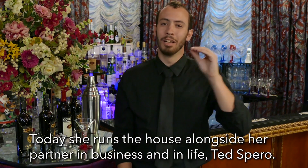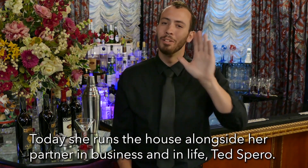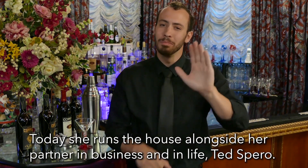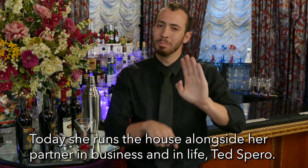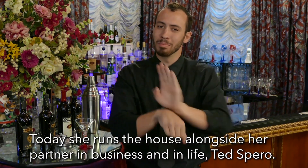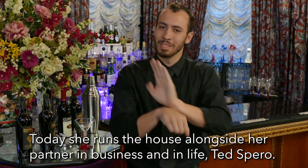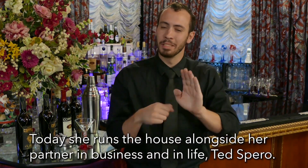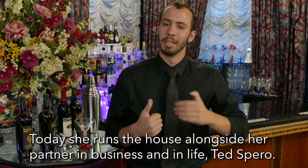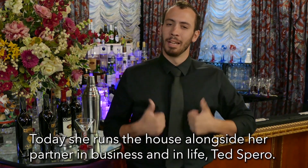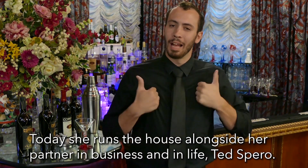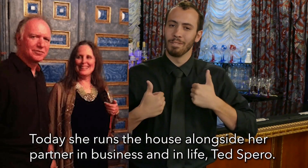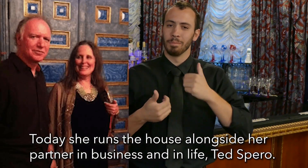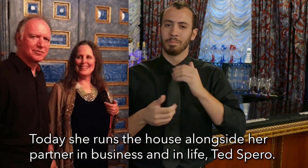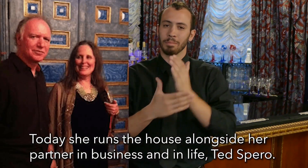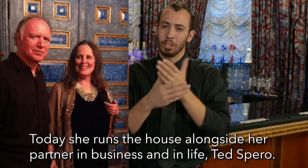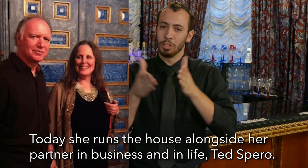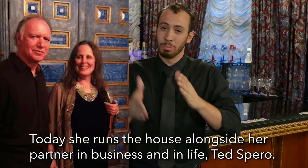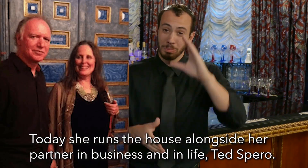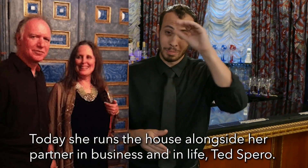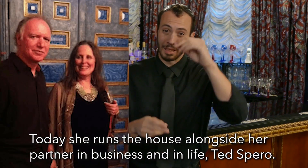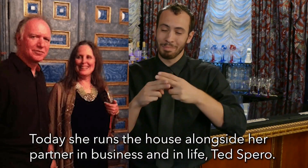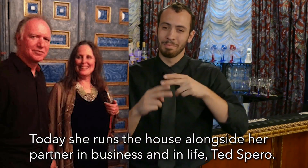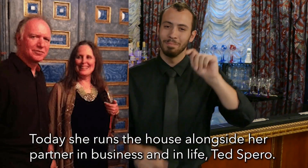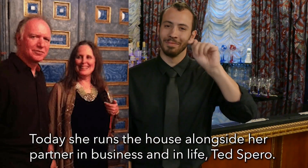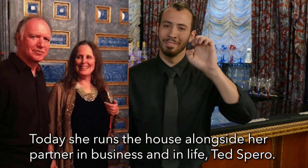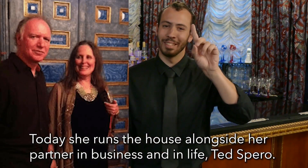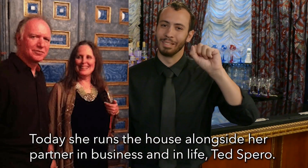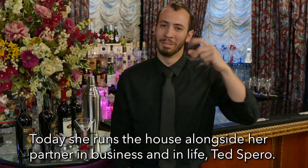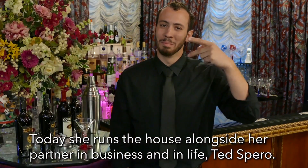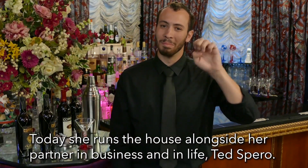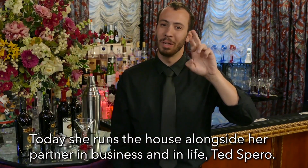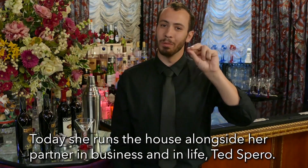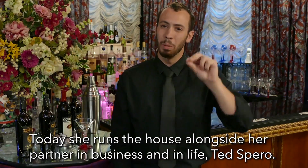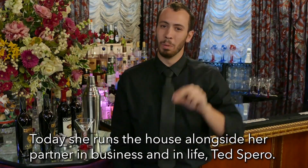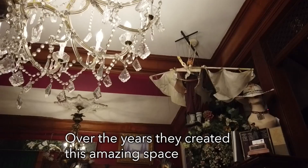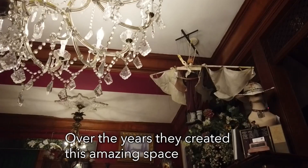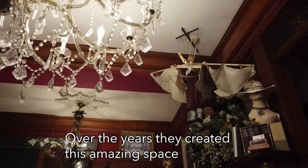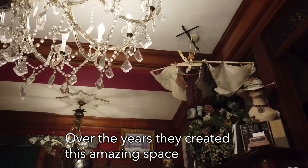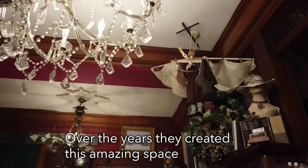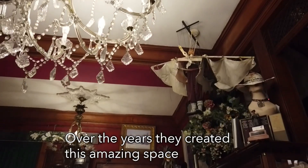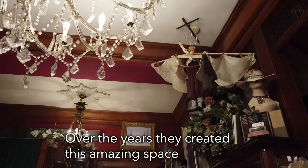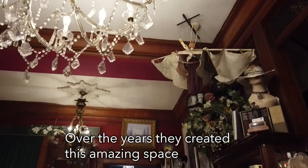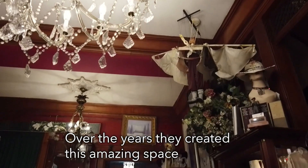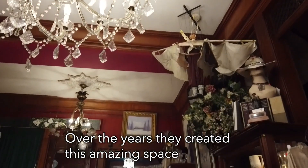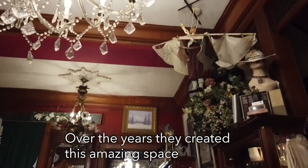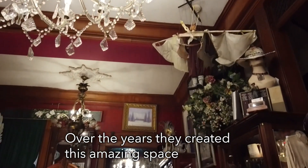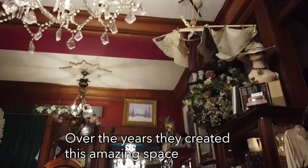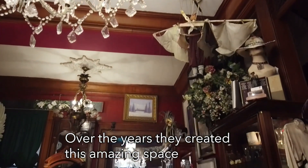Today, she runs the house alongside her partner in business and in life, Ted Sparrow. Over the years, they created this